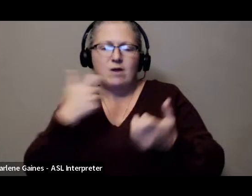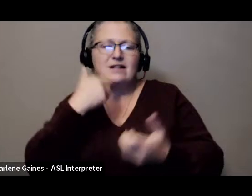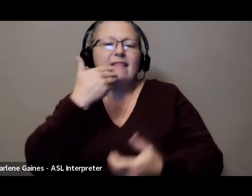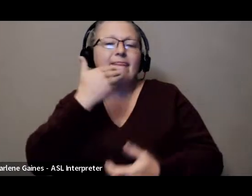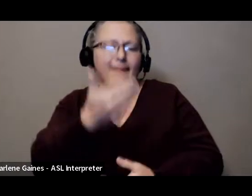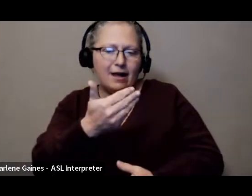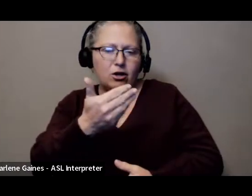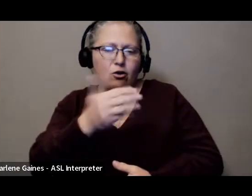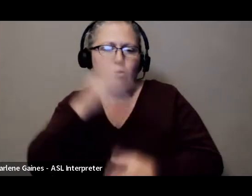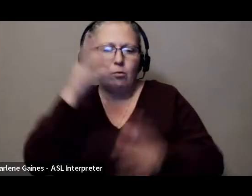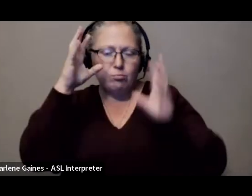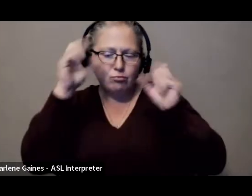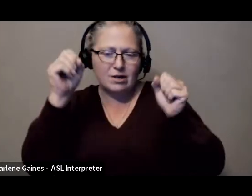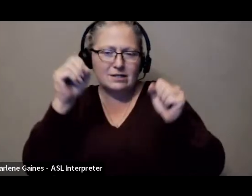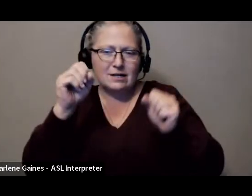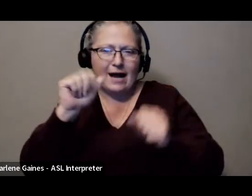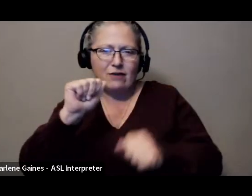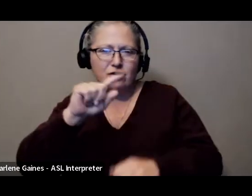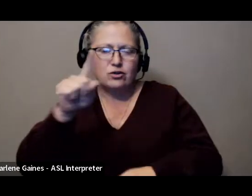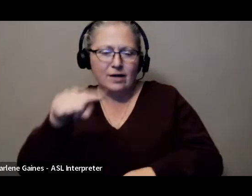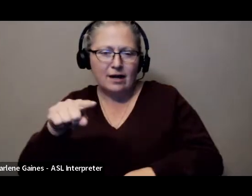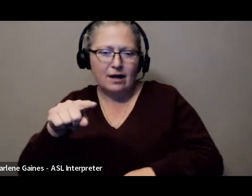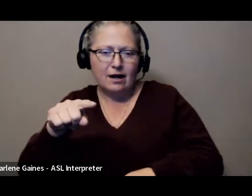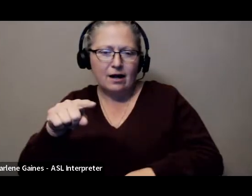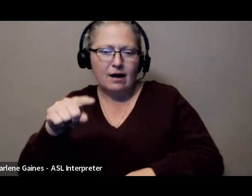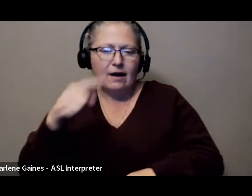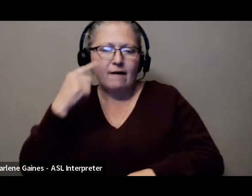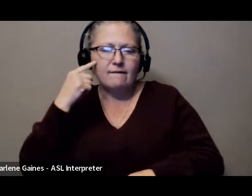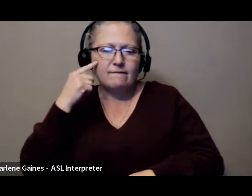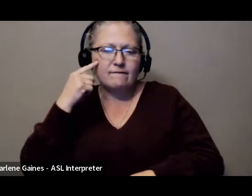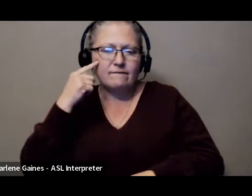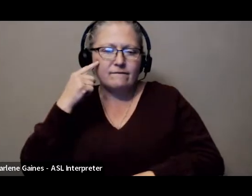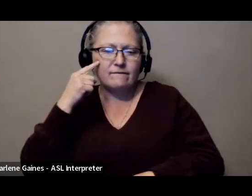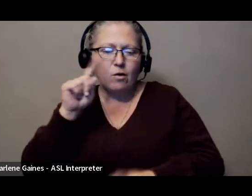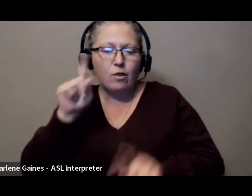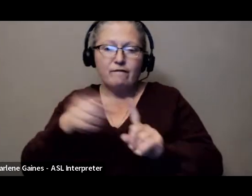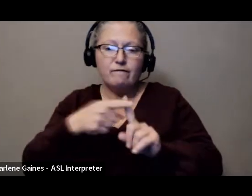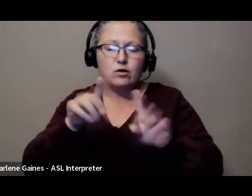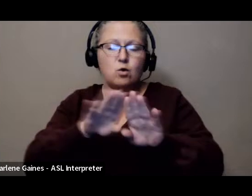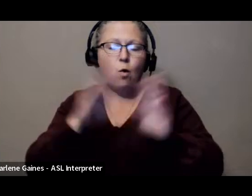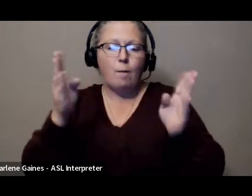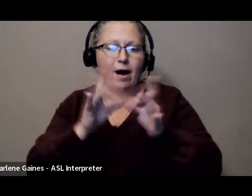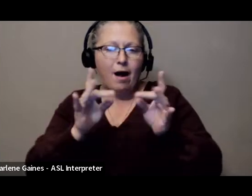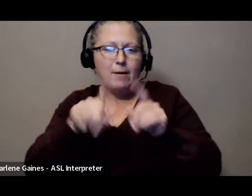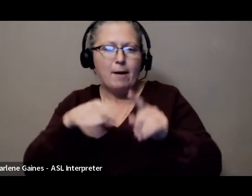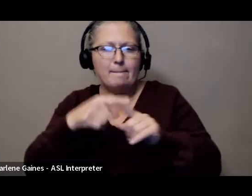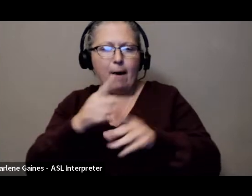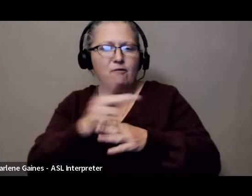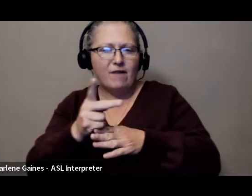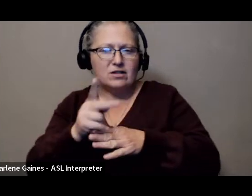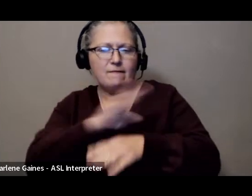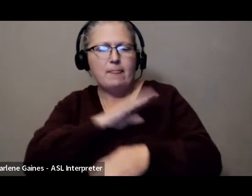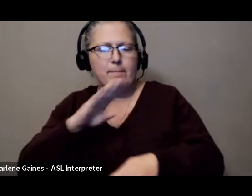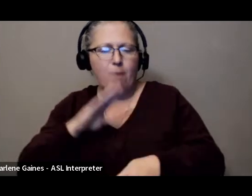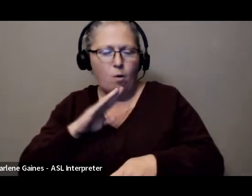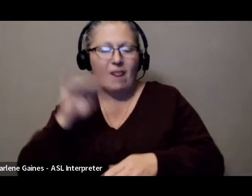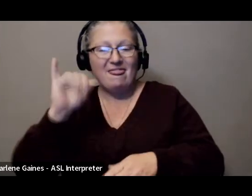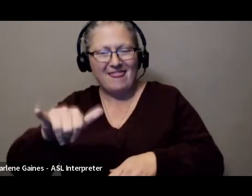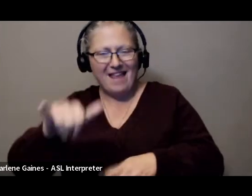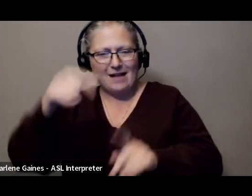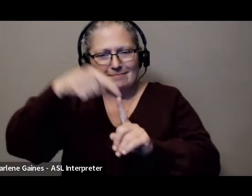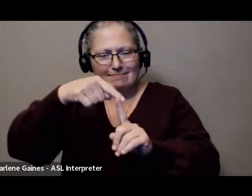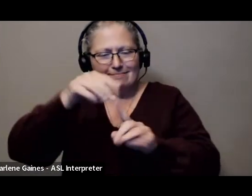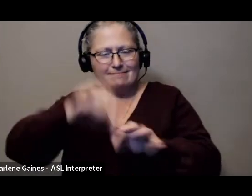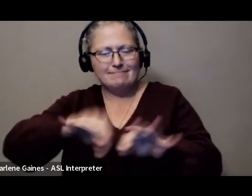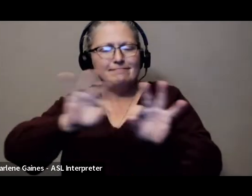thank you to President Andrade Zuniga for the first opening comment about professionalism of the board. I think that's the key